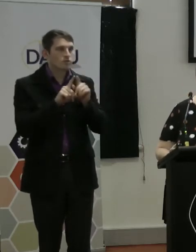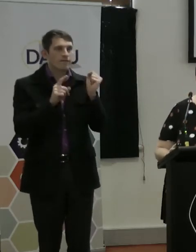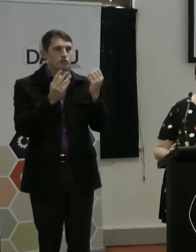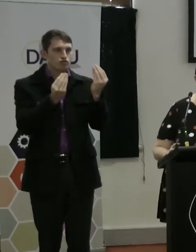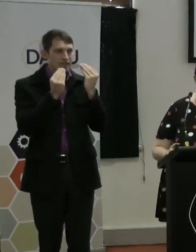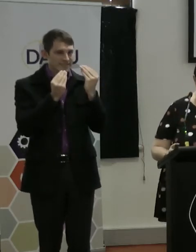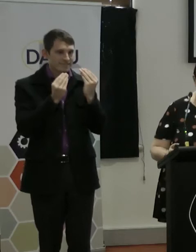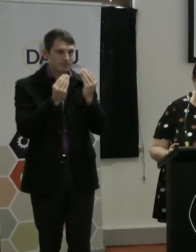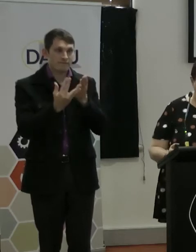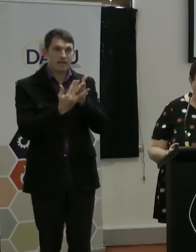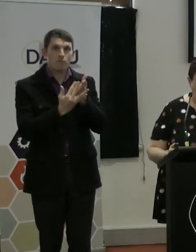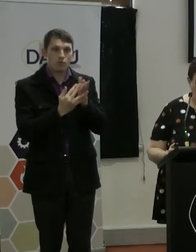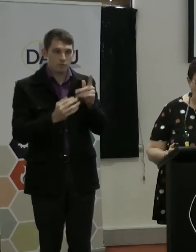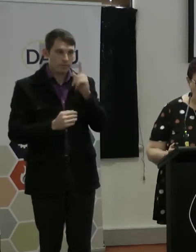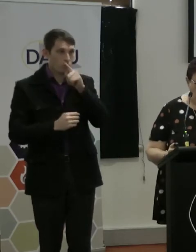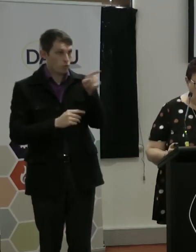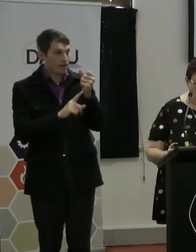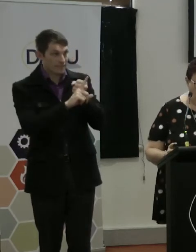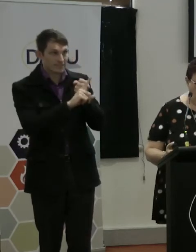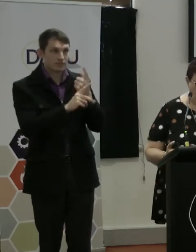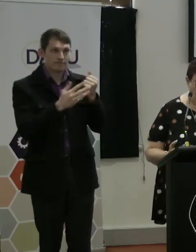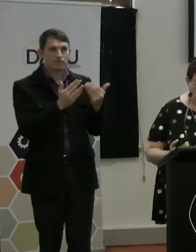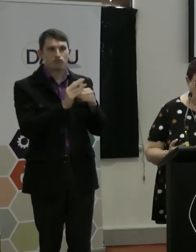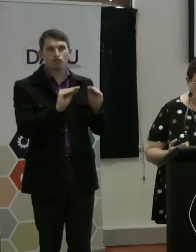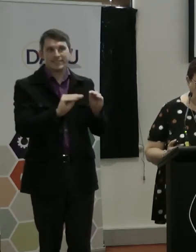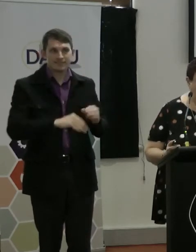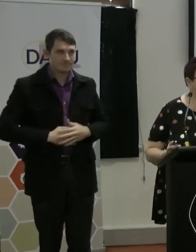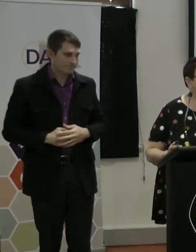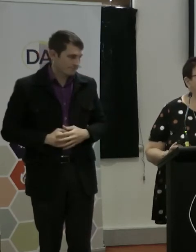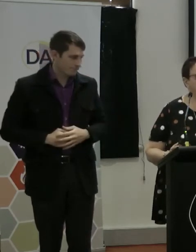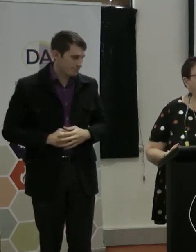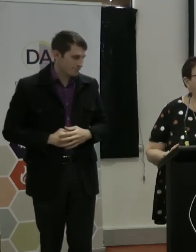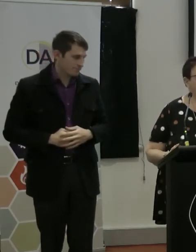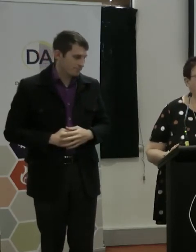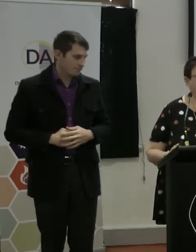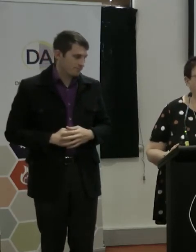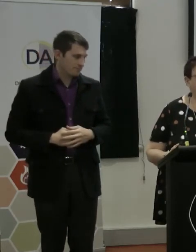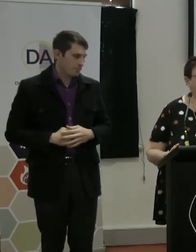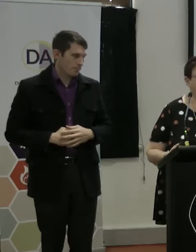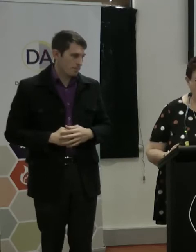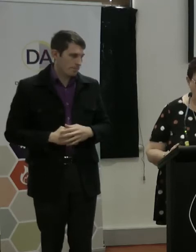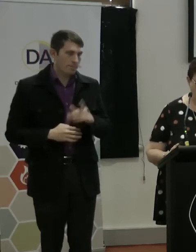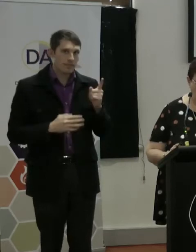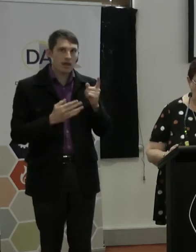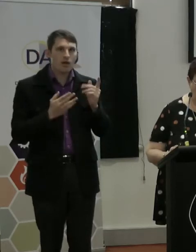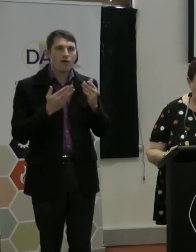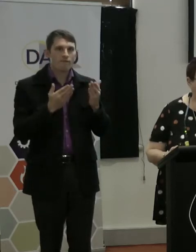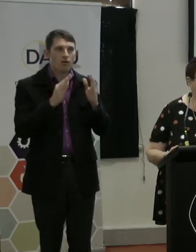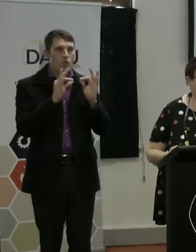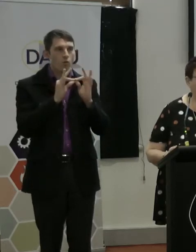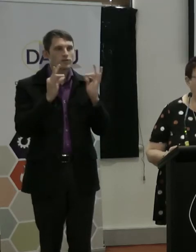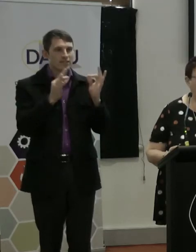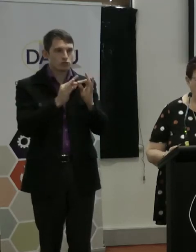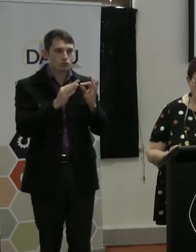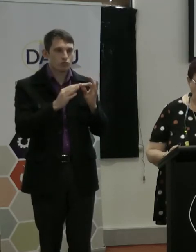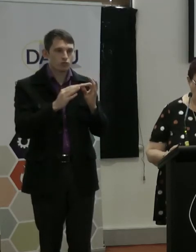to advocates, and they offer organisational consultancy as well. So